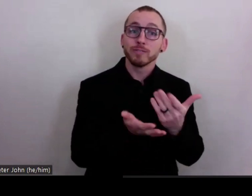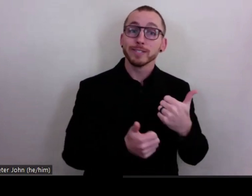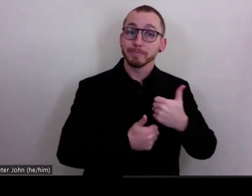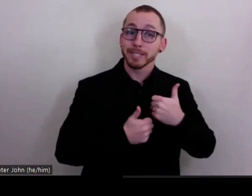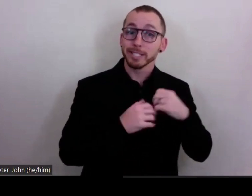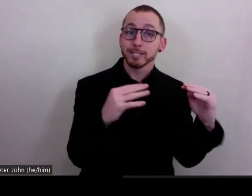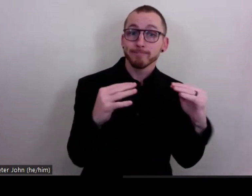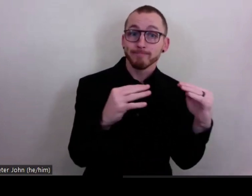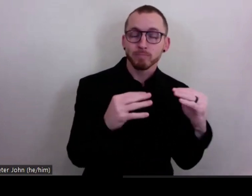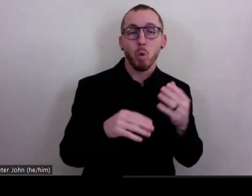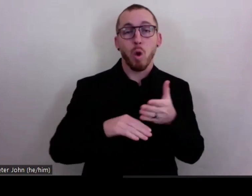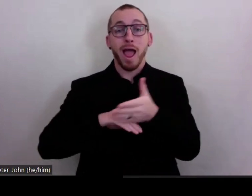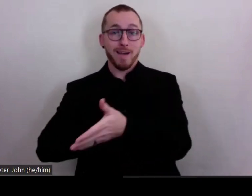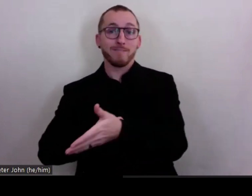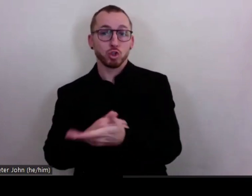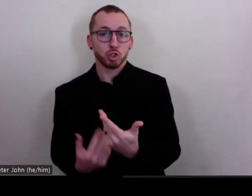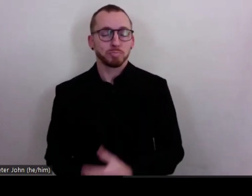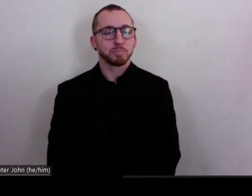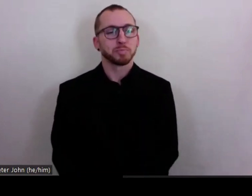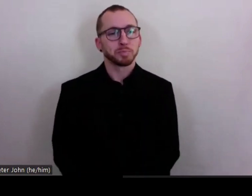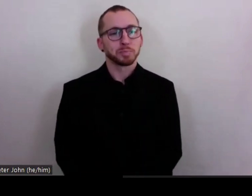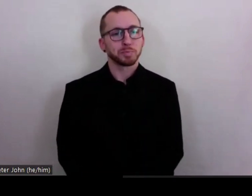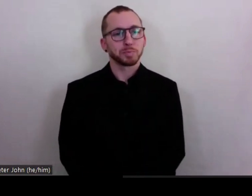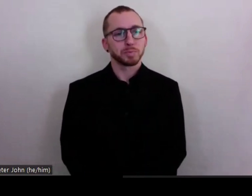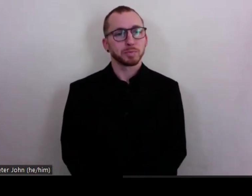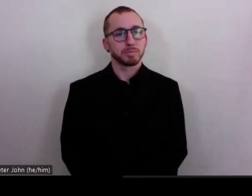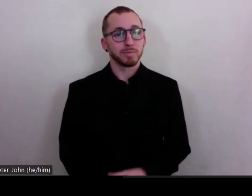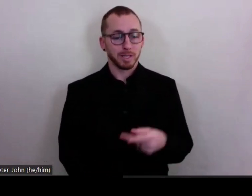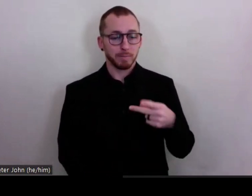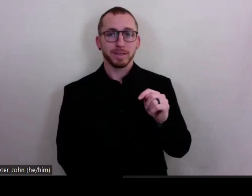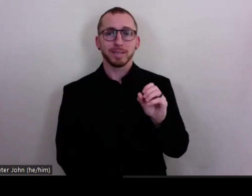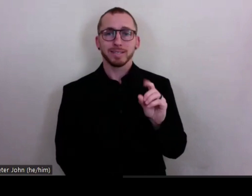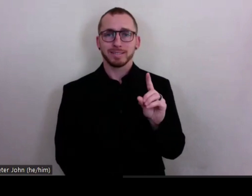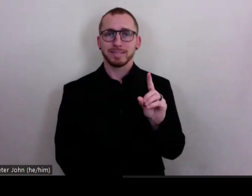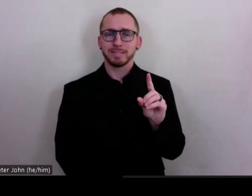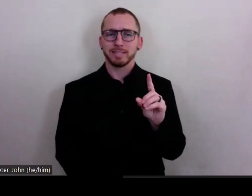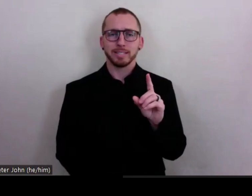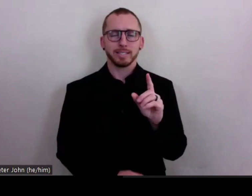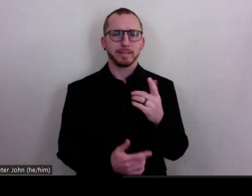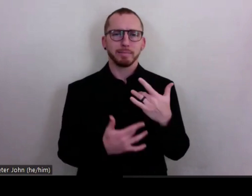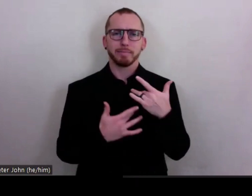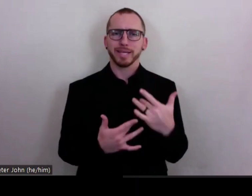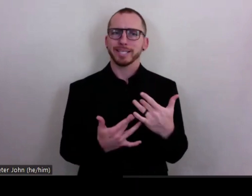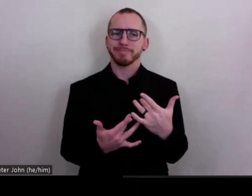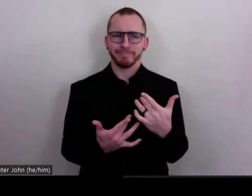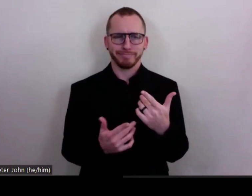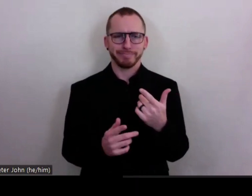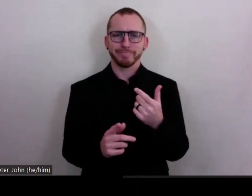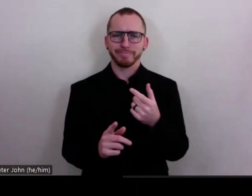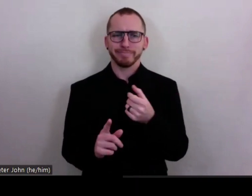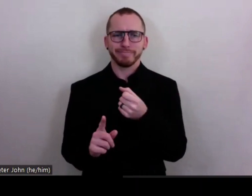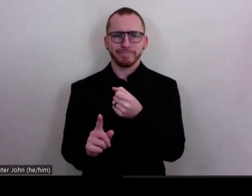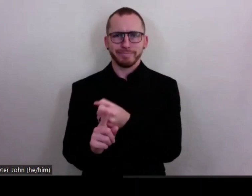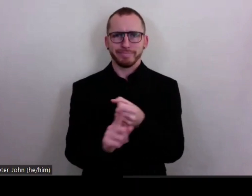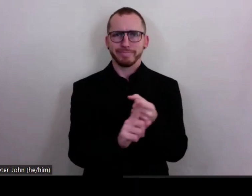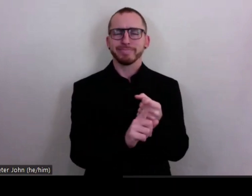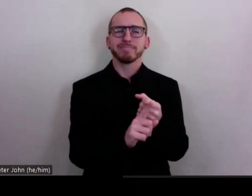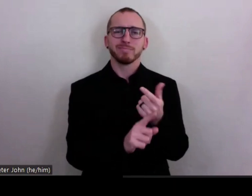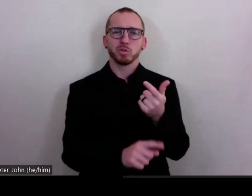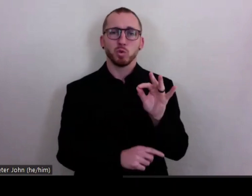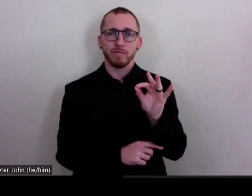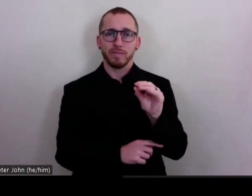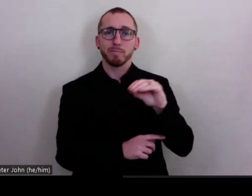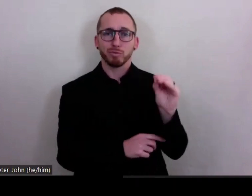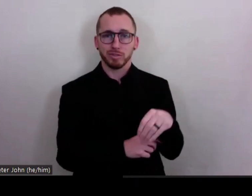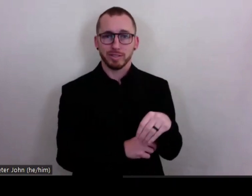history. It's also believed that PTSD occurs approximately 29% of Iraq and Afghanistan war